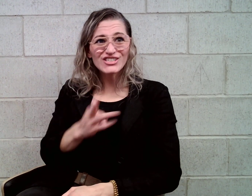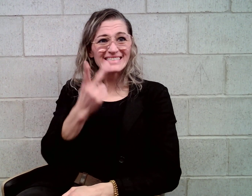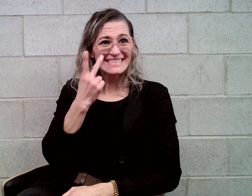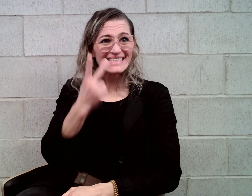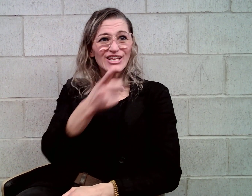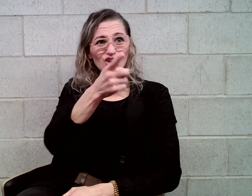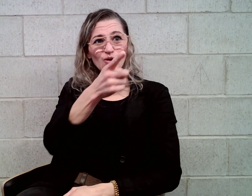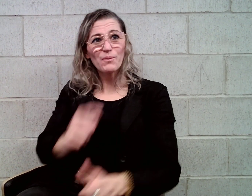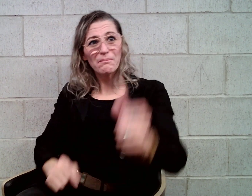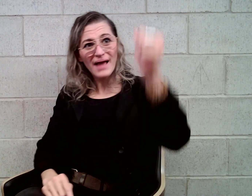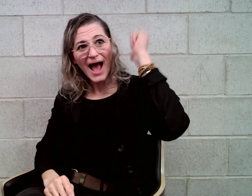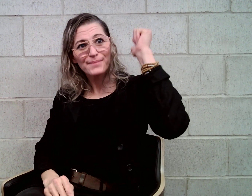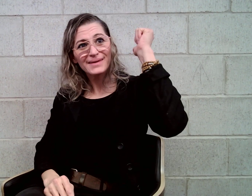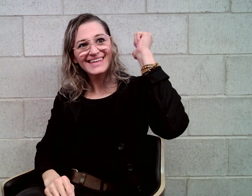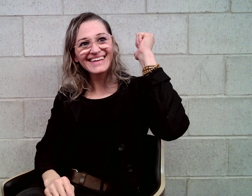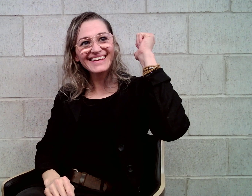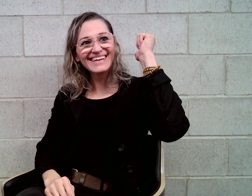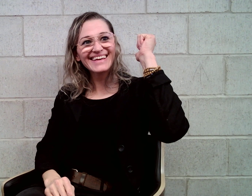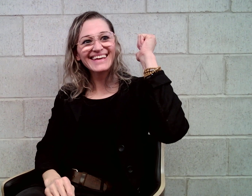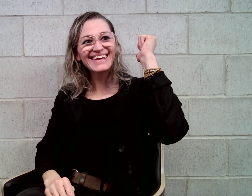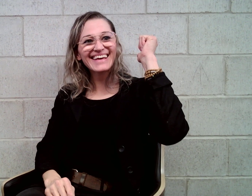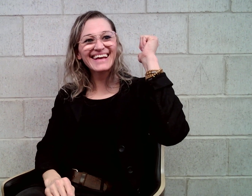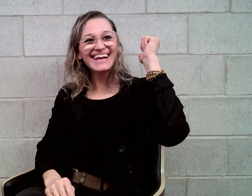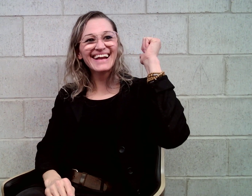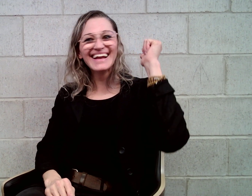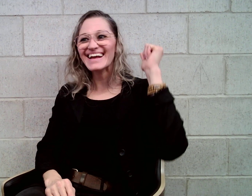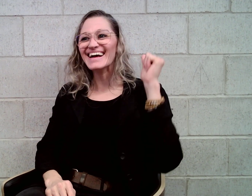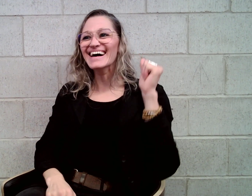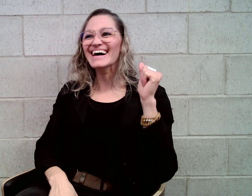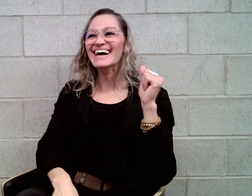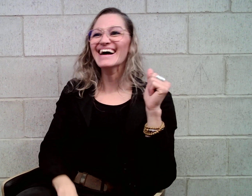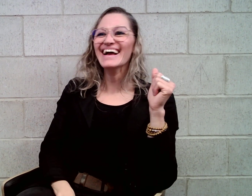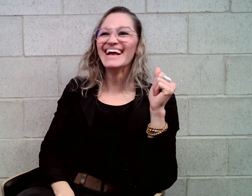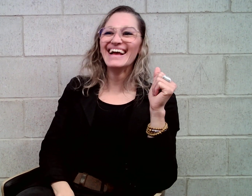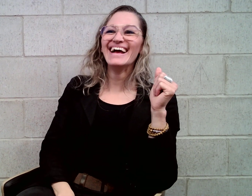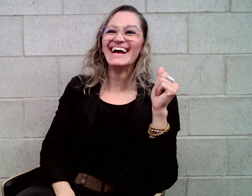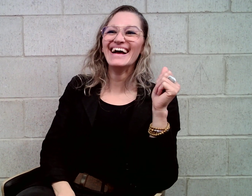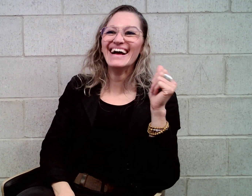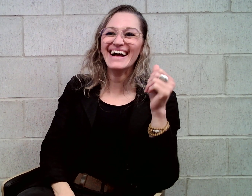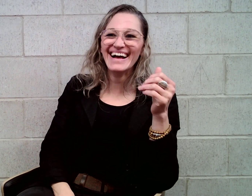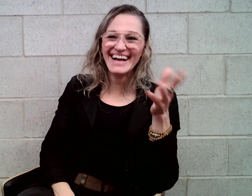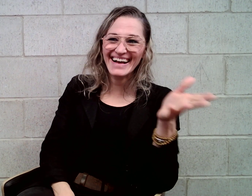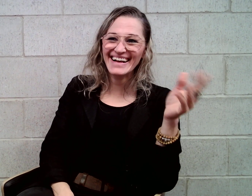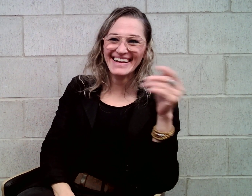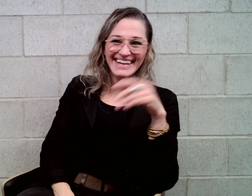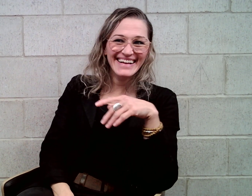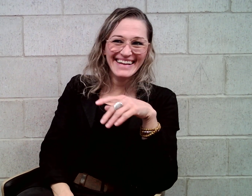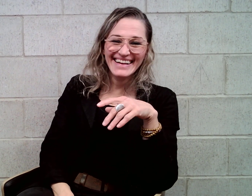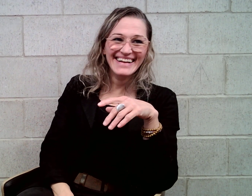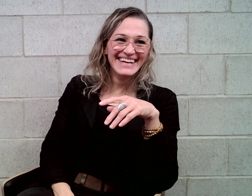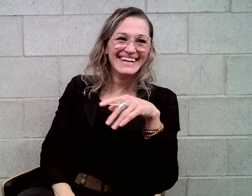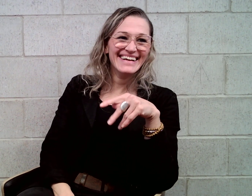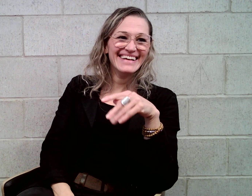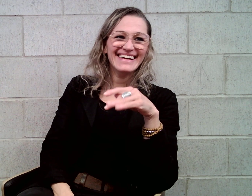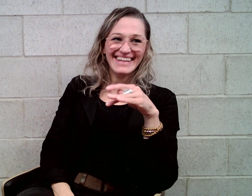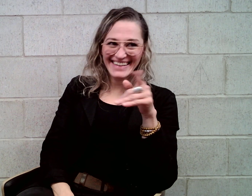And I never see your walk. I've never seen your signing. I see it from the corner of my